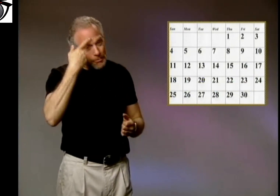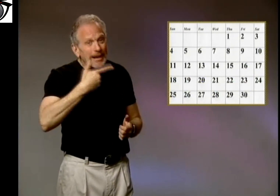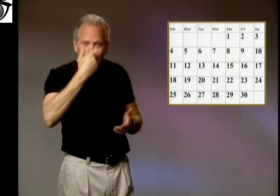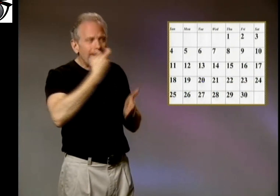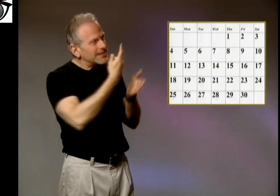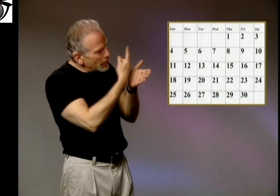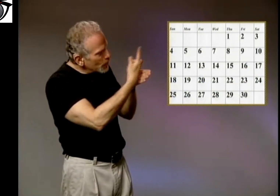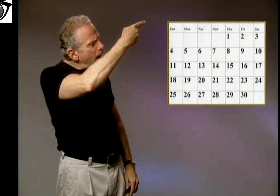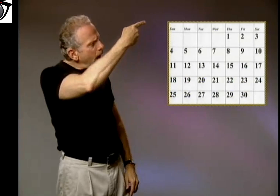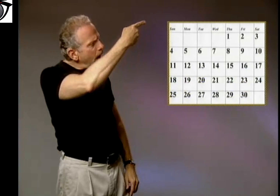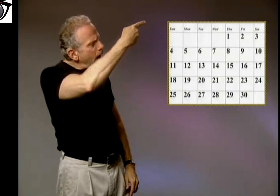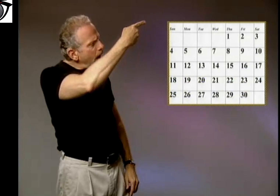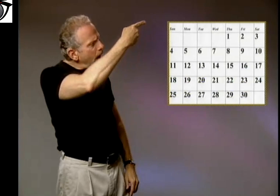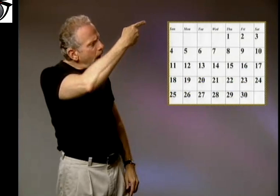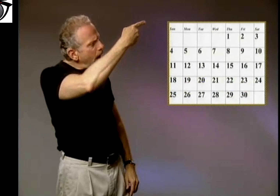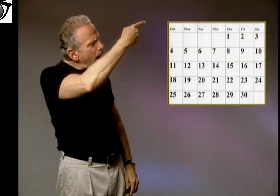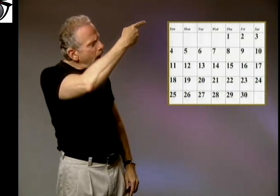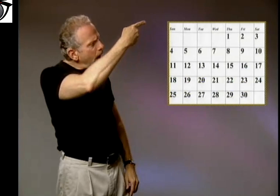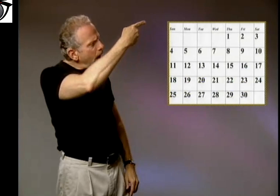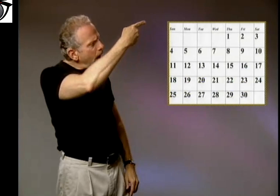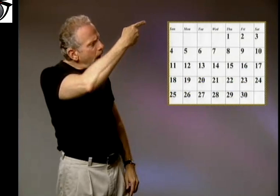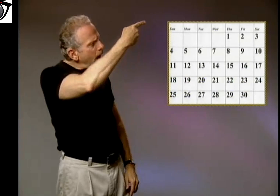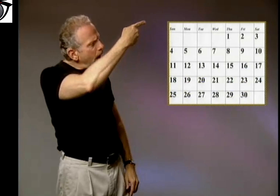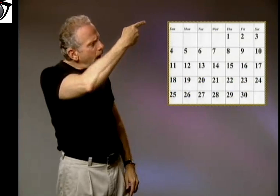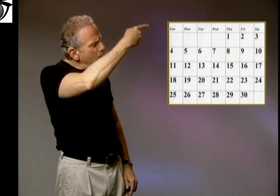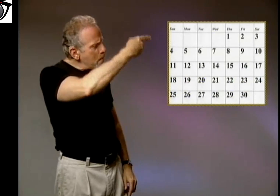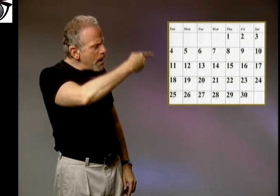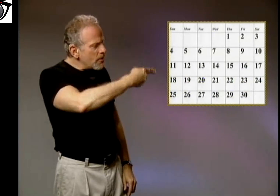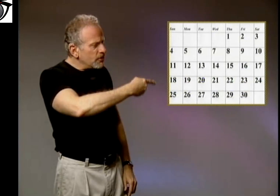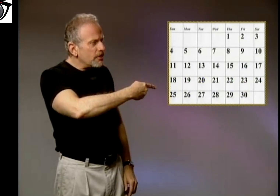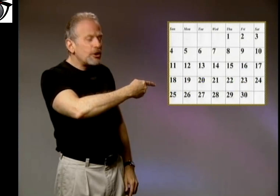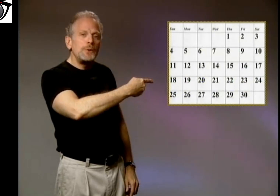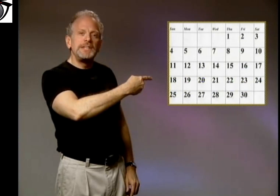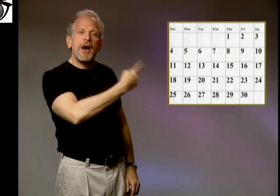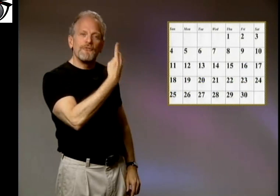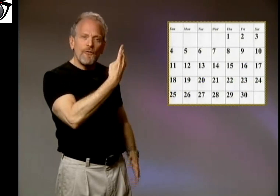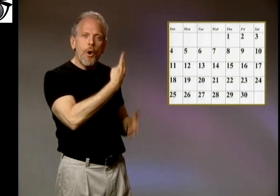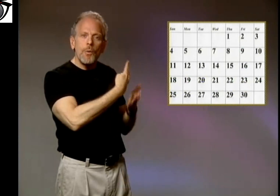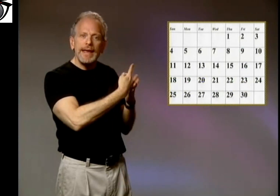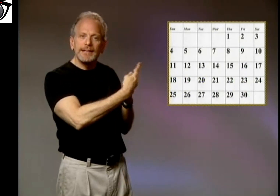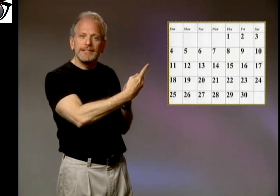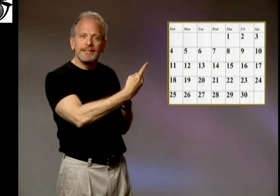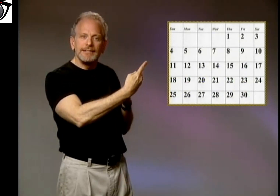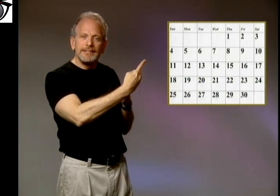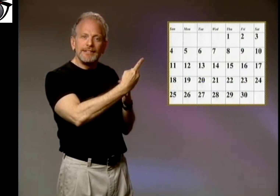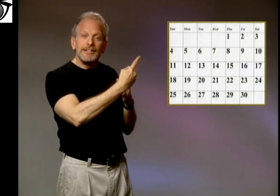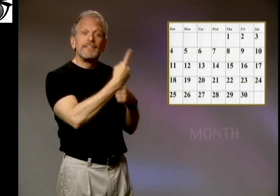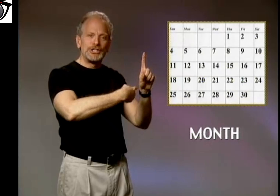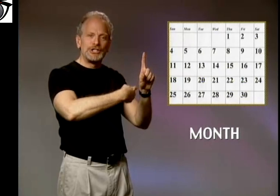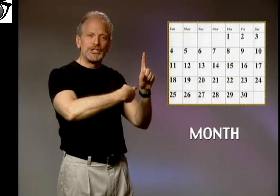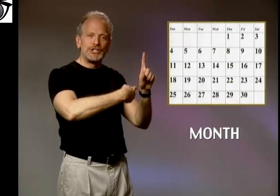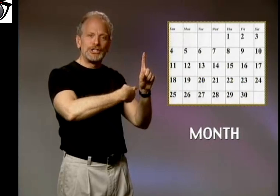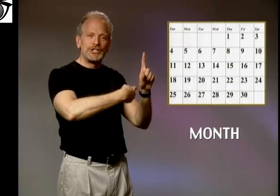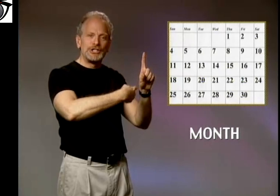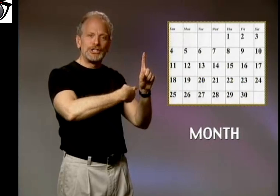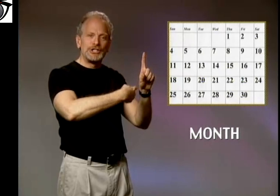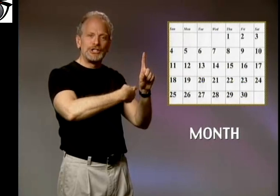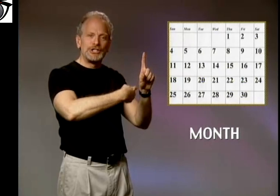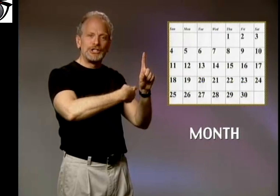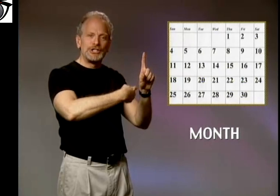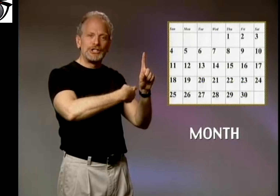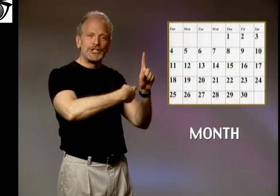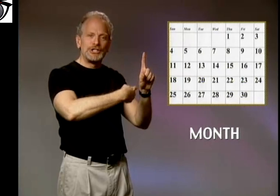makes sense because it goes across. A month goes down 4 weeks. The sign